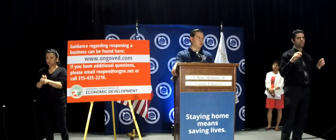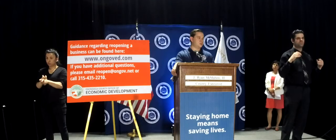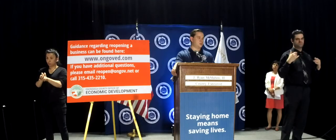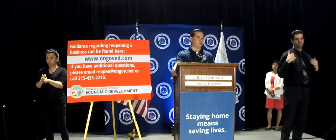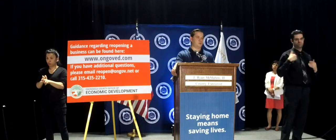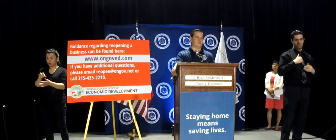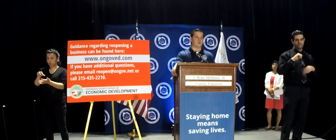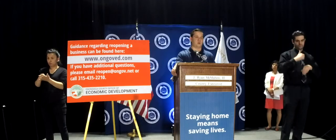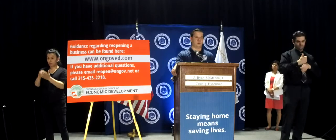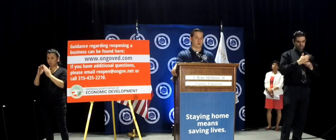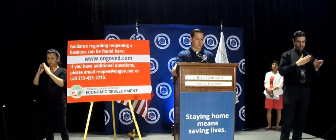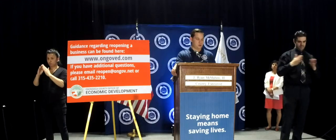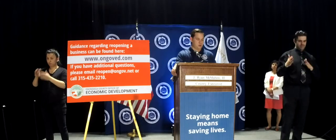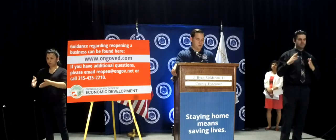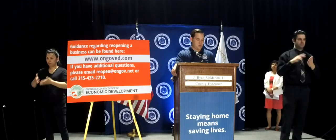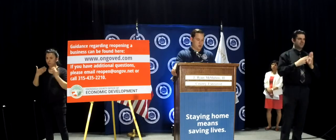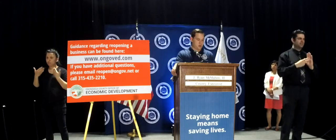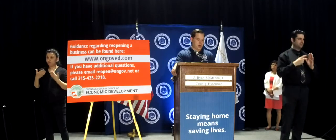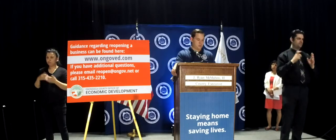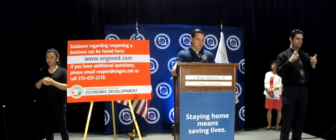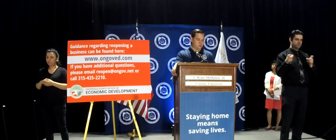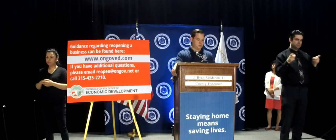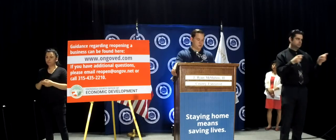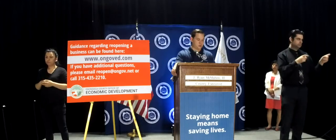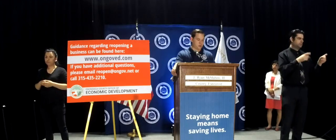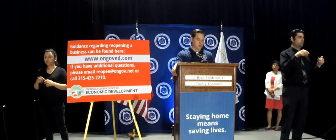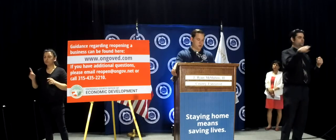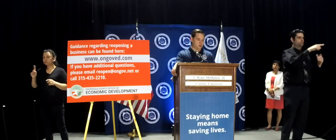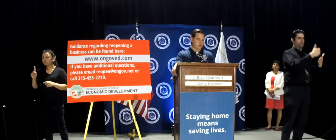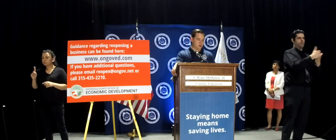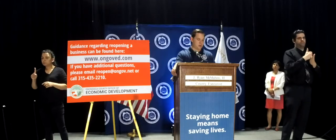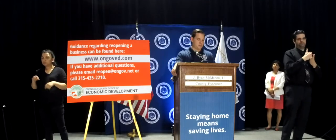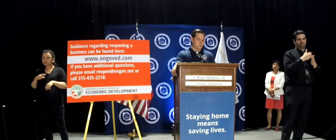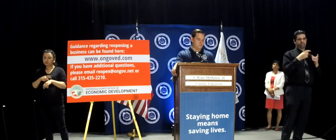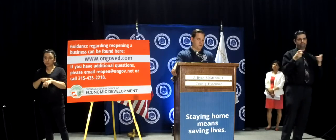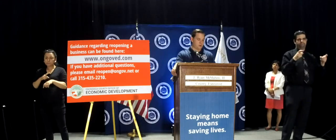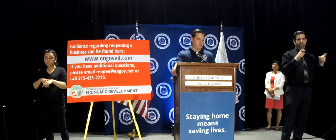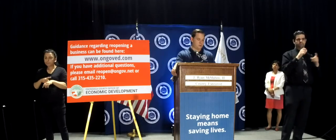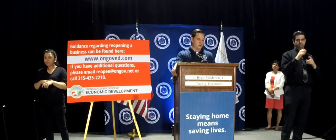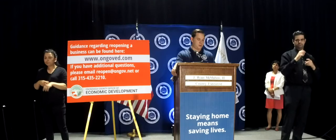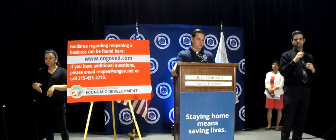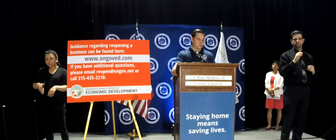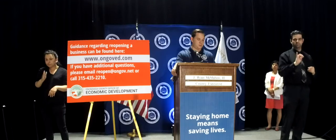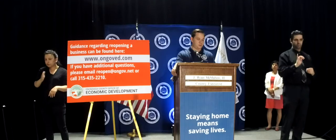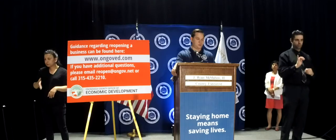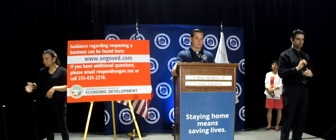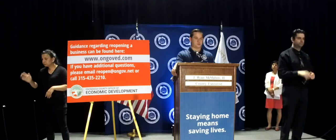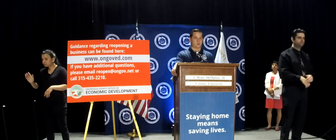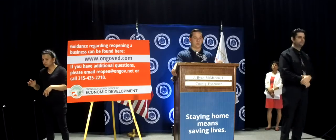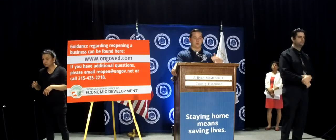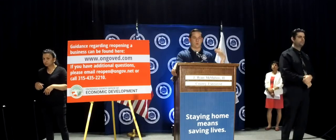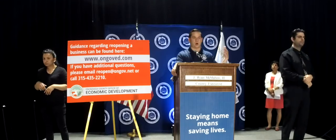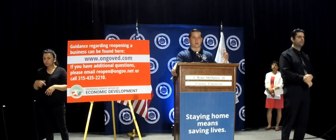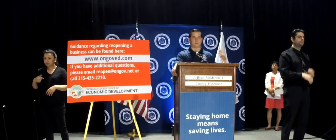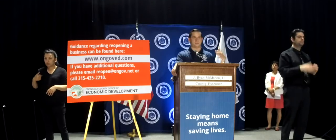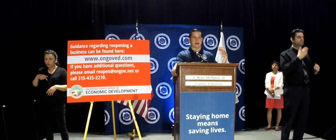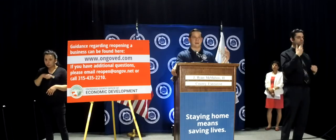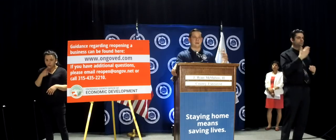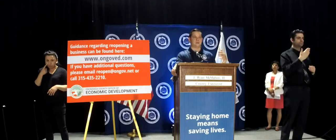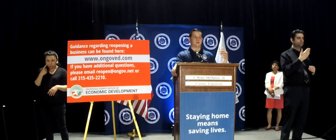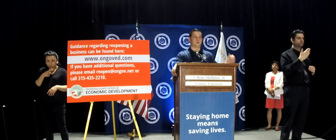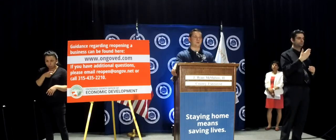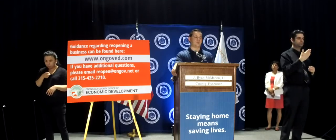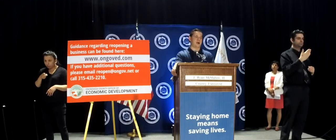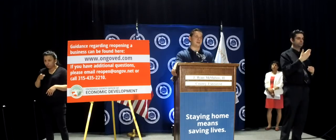capacity goals that we've put forward. Good opportunities to learn from, slowly walking